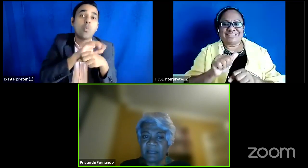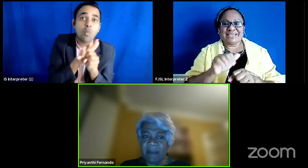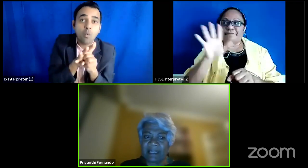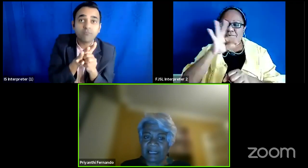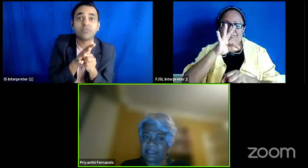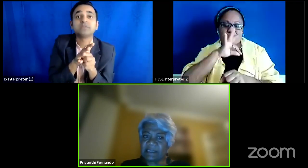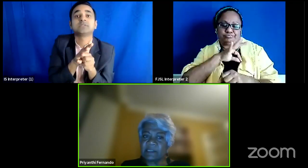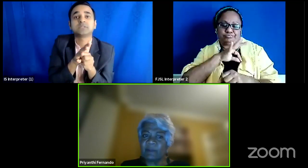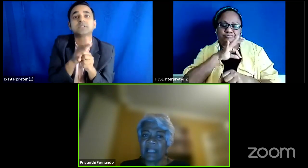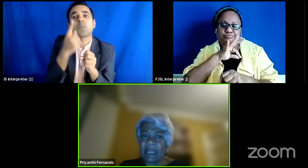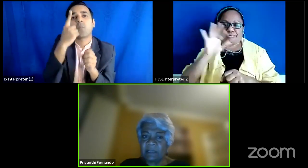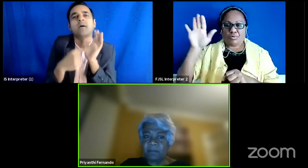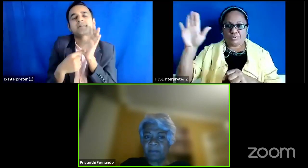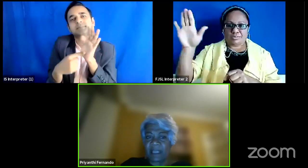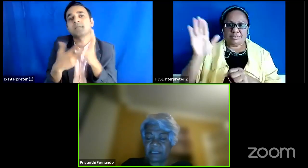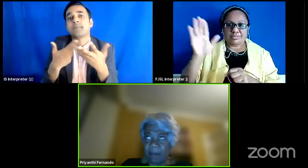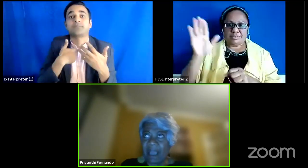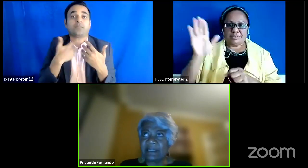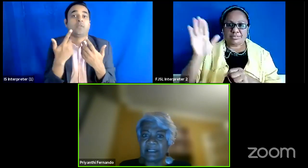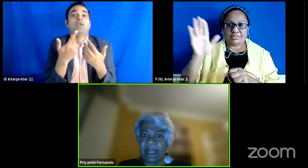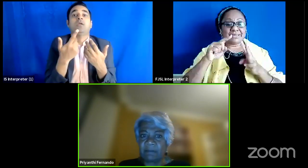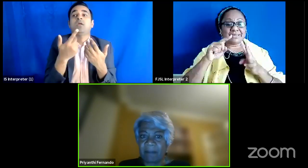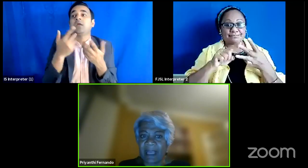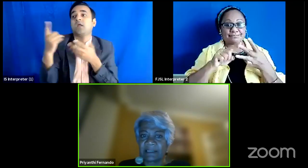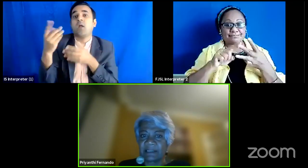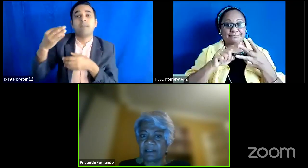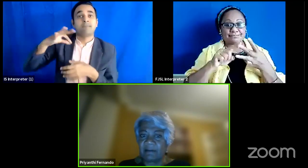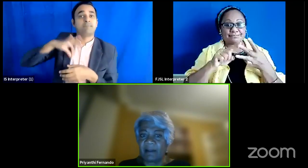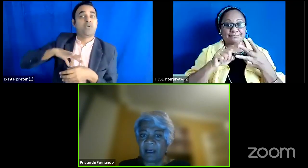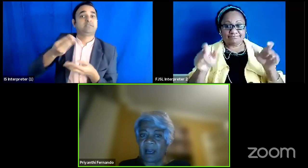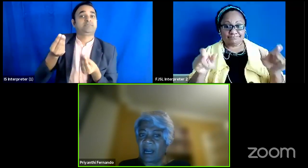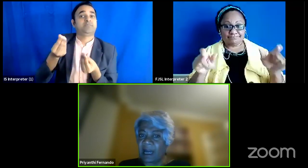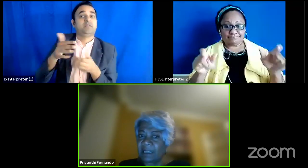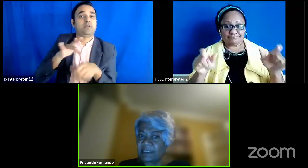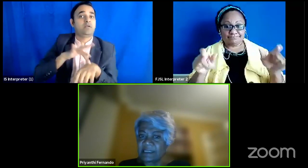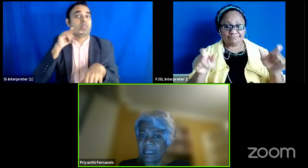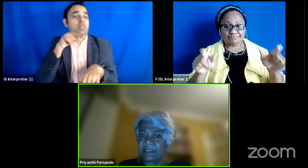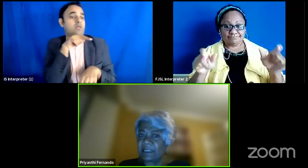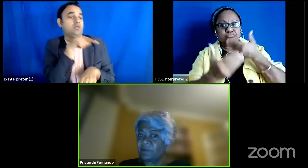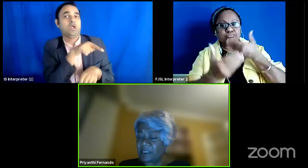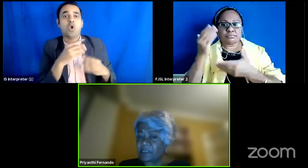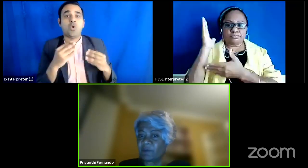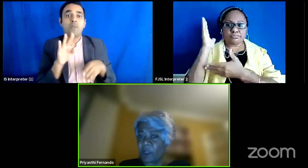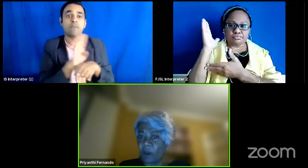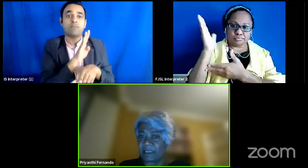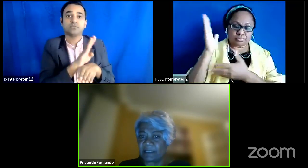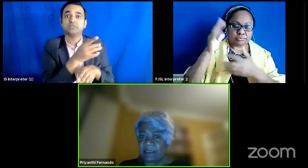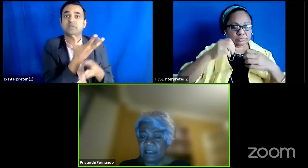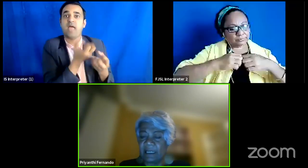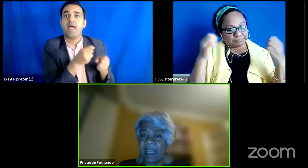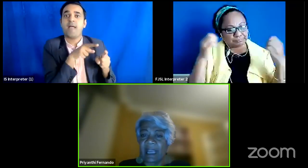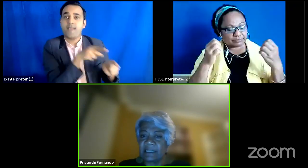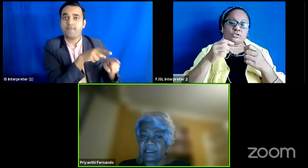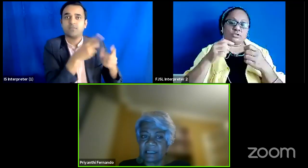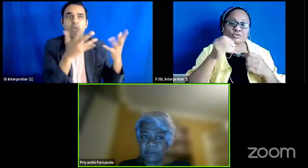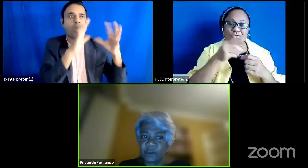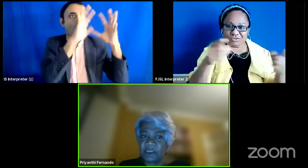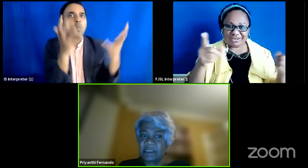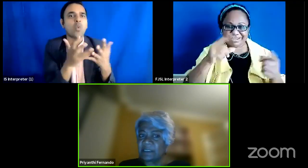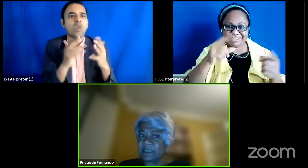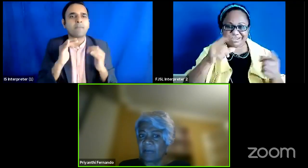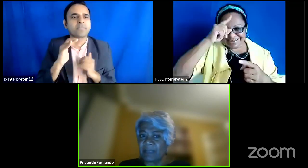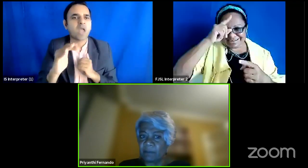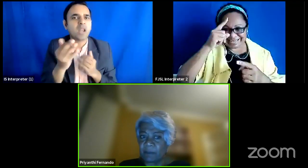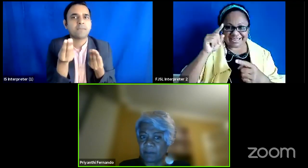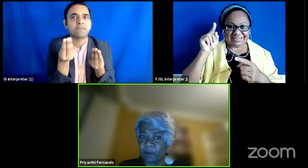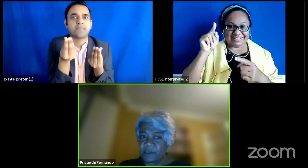Our three panelists will help expand and unpack our understanding of this phenomenon and the